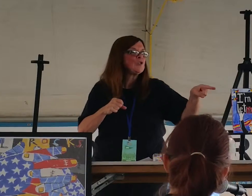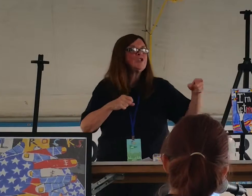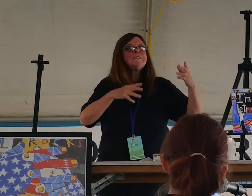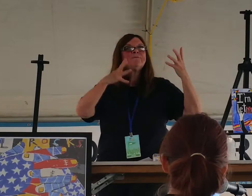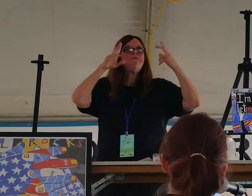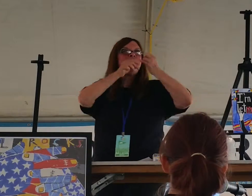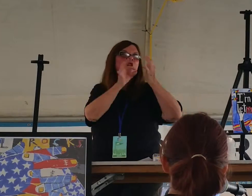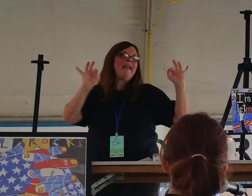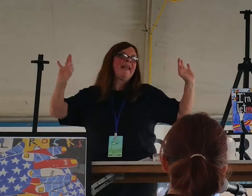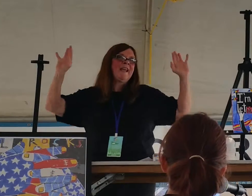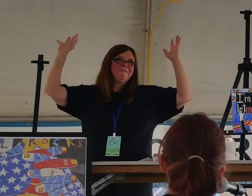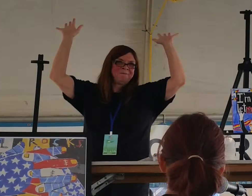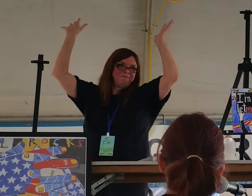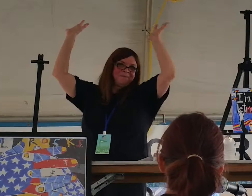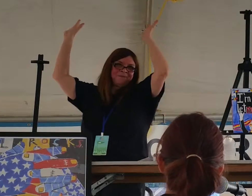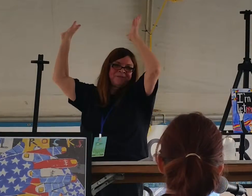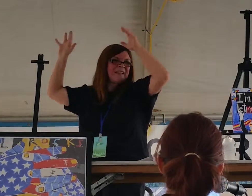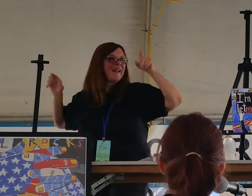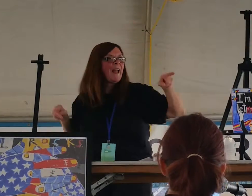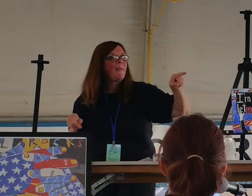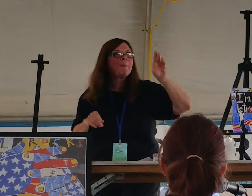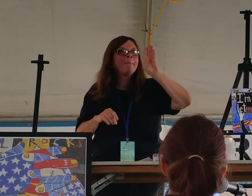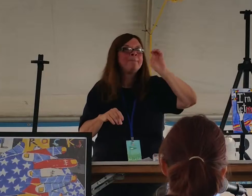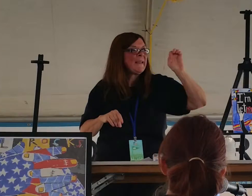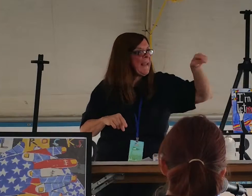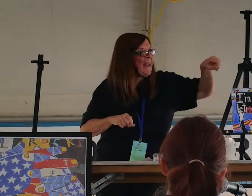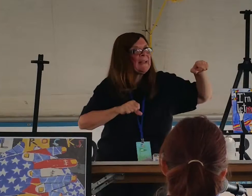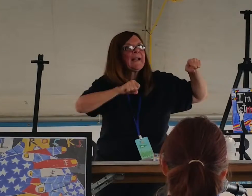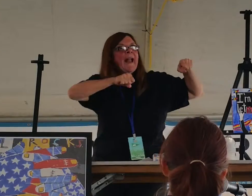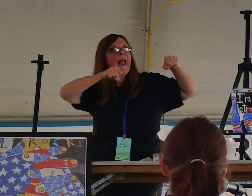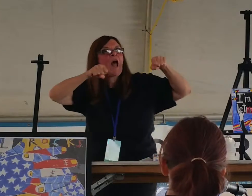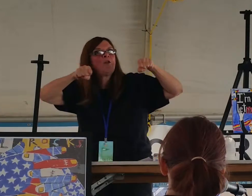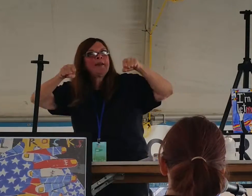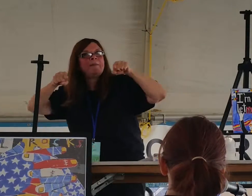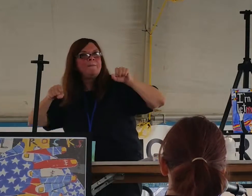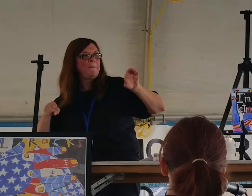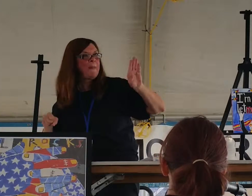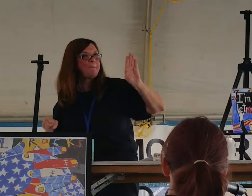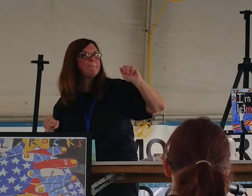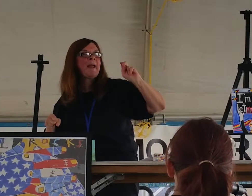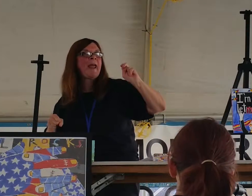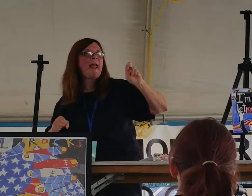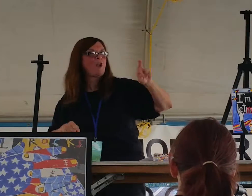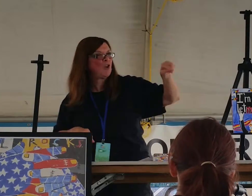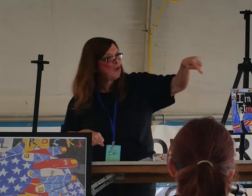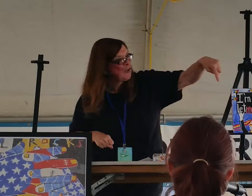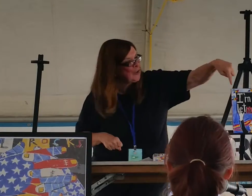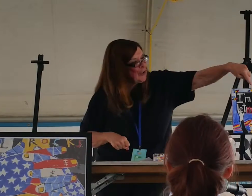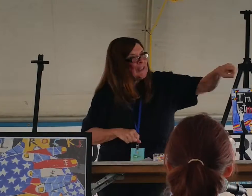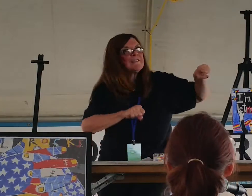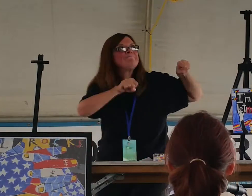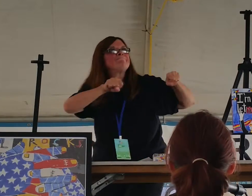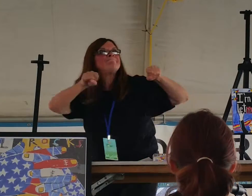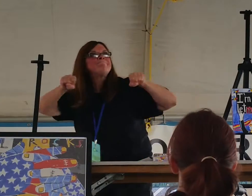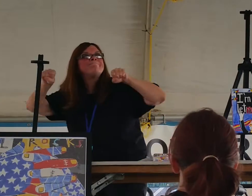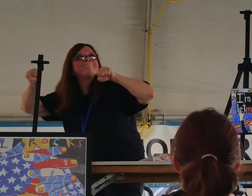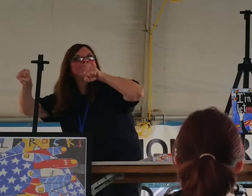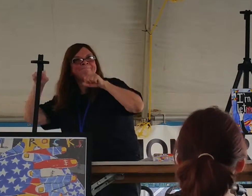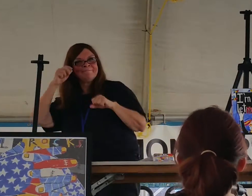So this just opens up, and it's a feeling of freedom. The bee is carrying a